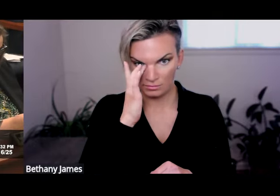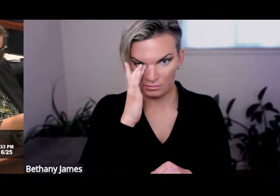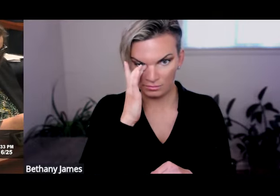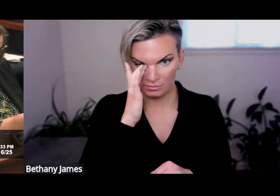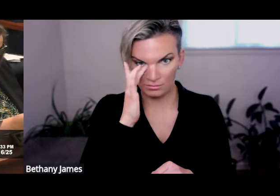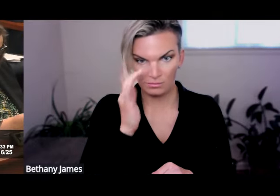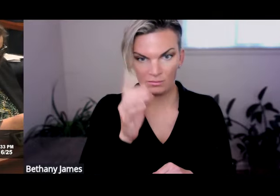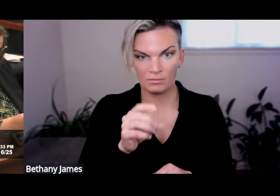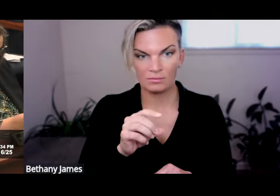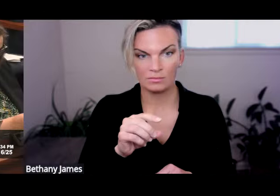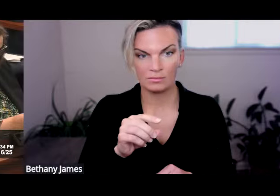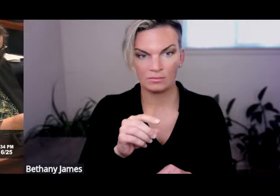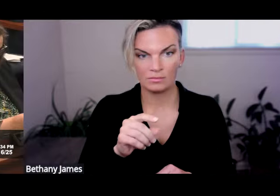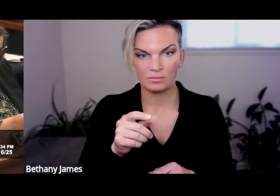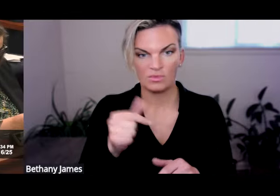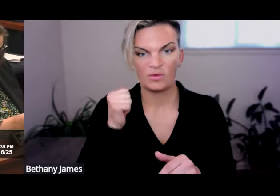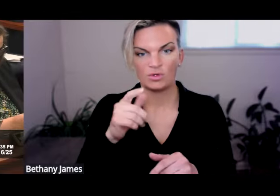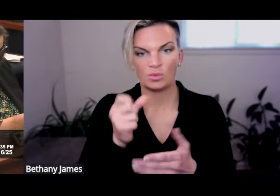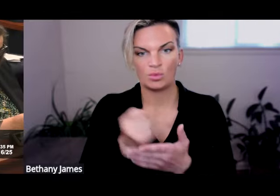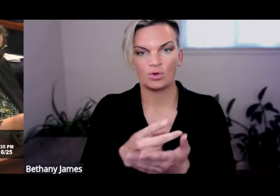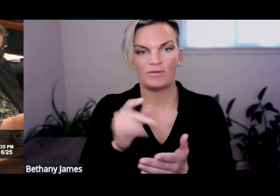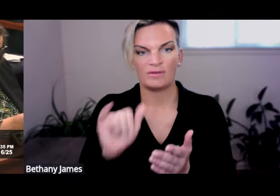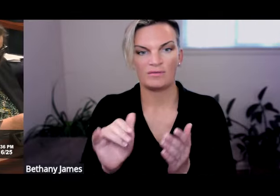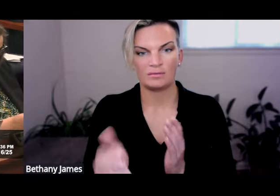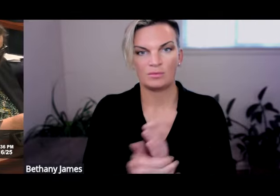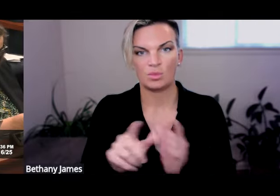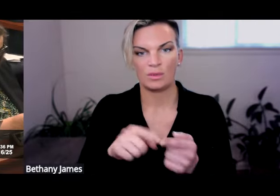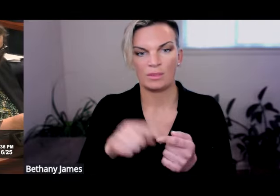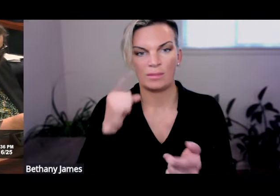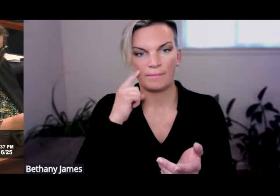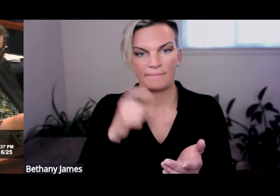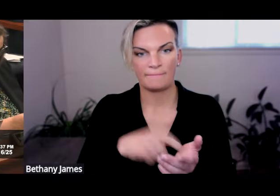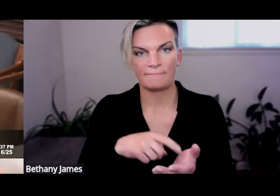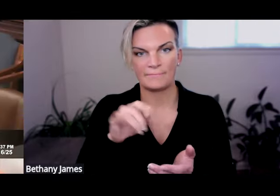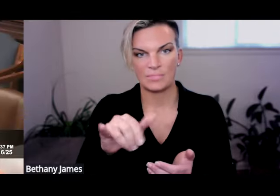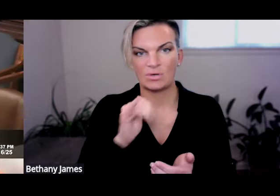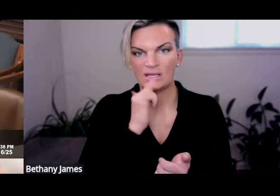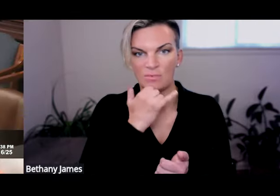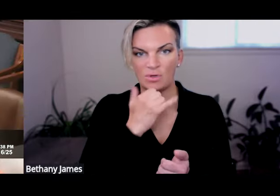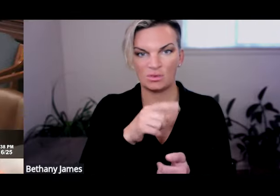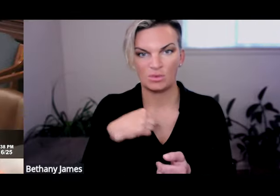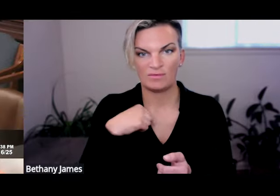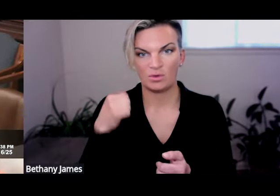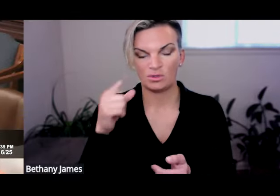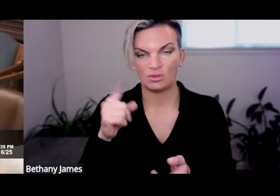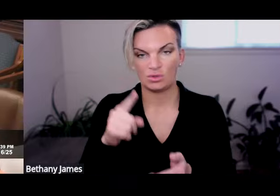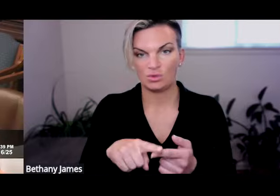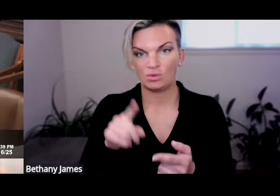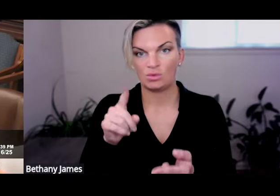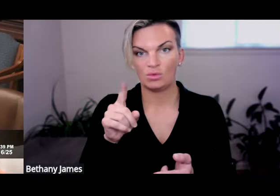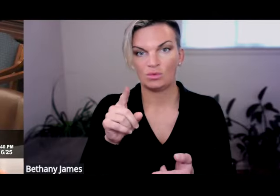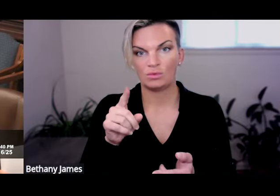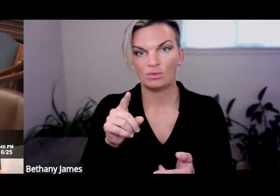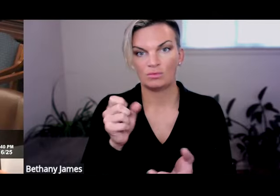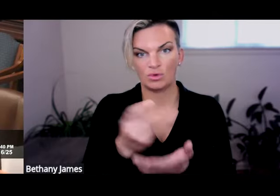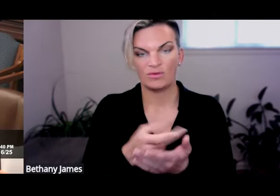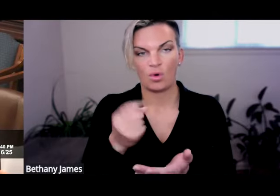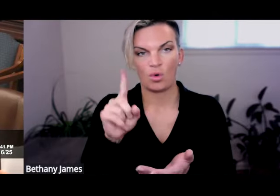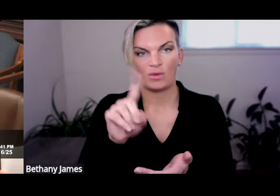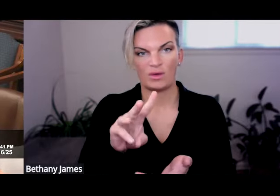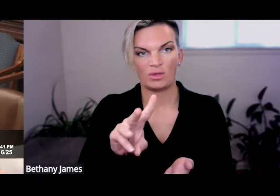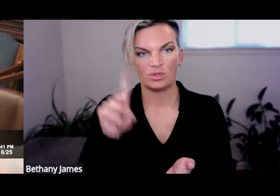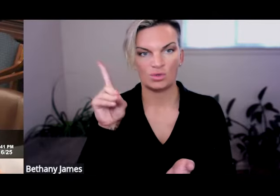up. noticed typos. that there were typos. Did we refuse to approve it or did they withdraw it? They withdrew it and they